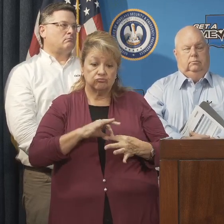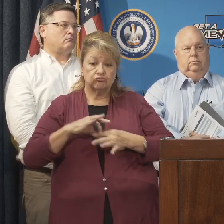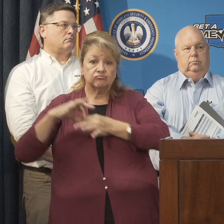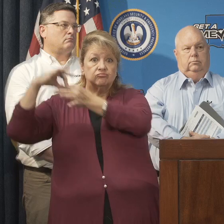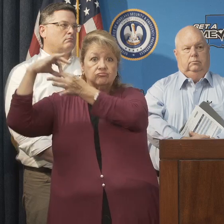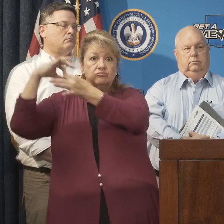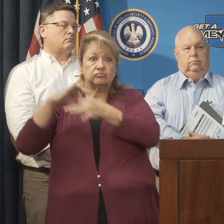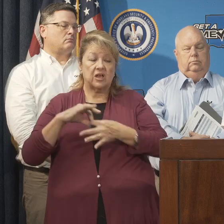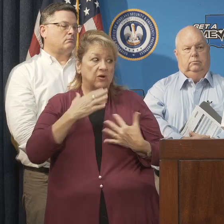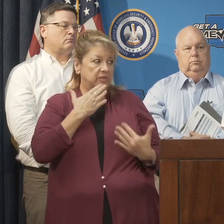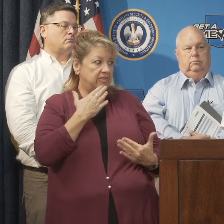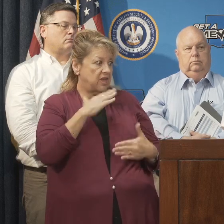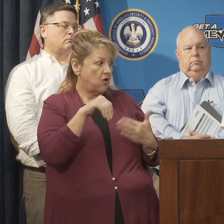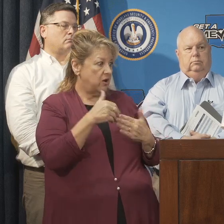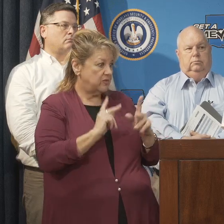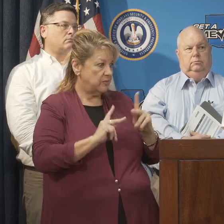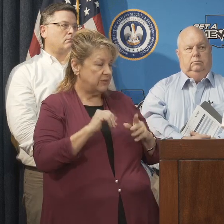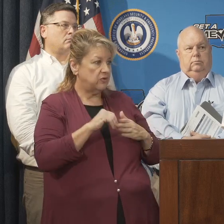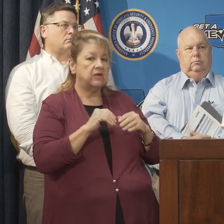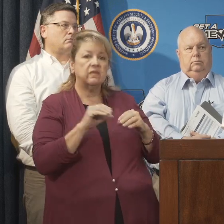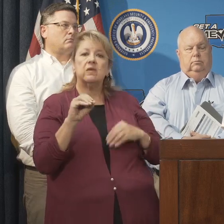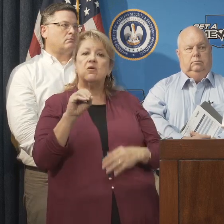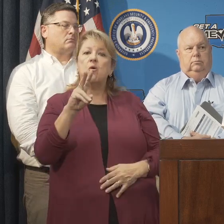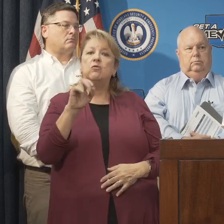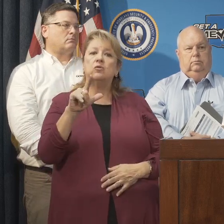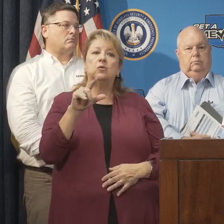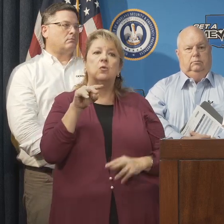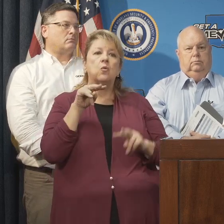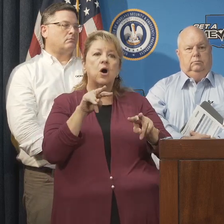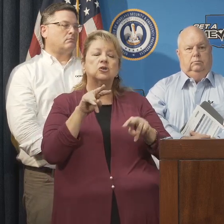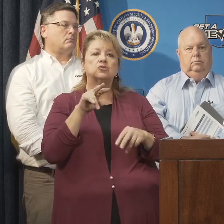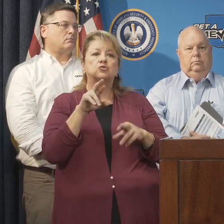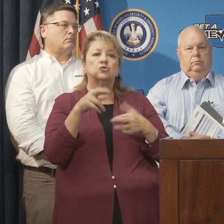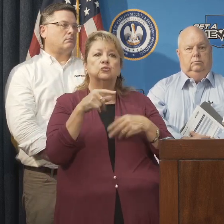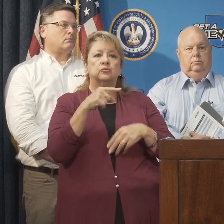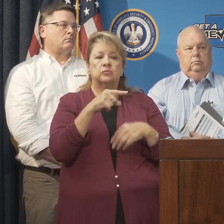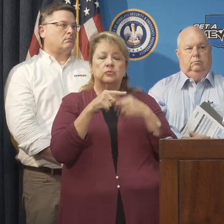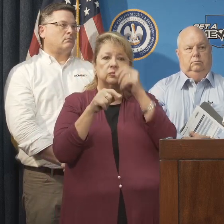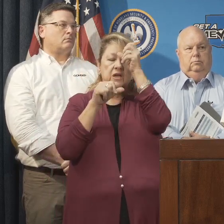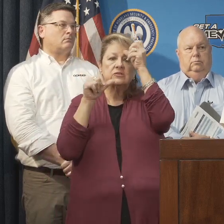able to thank all of our folks in the Overwatch room yesterday because